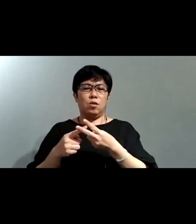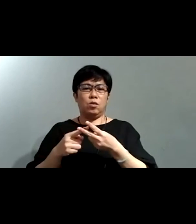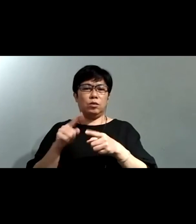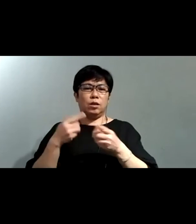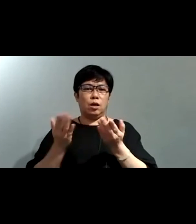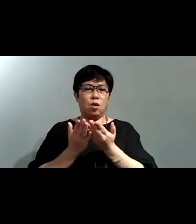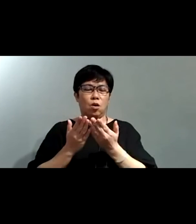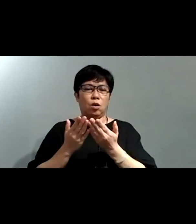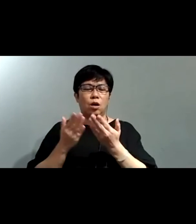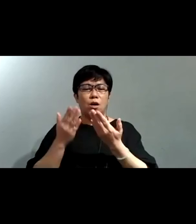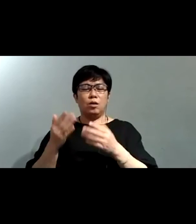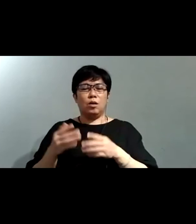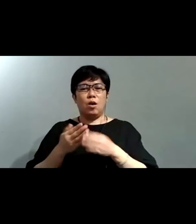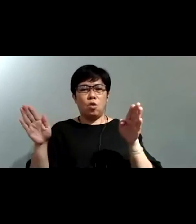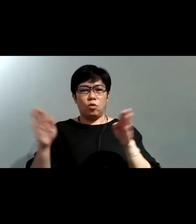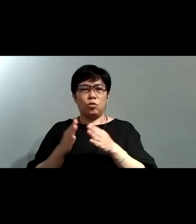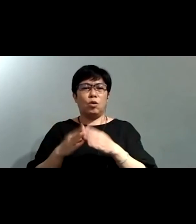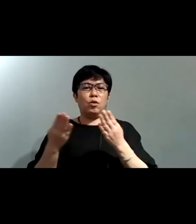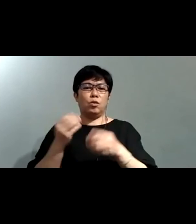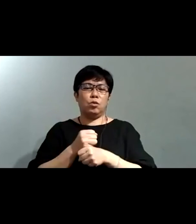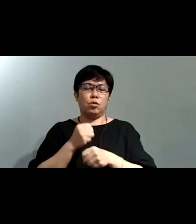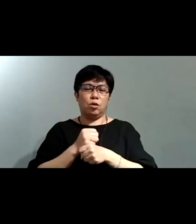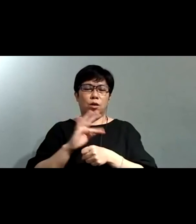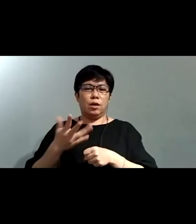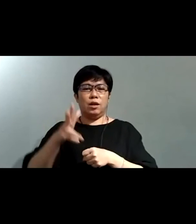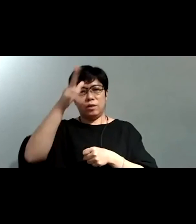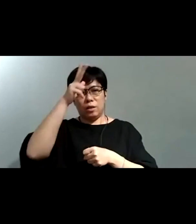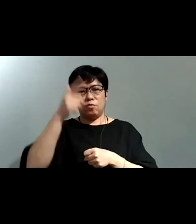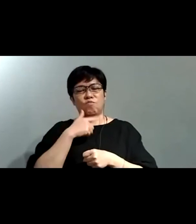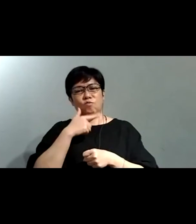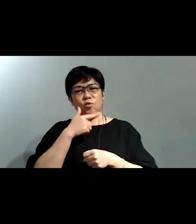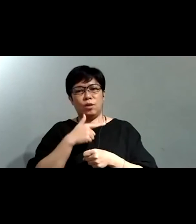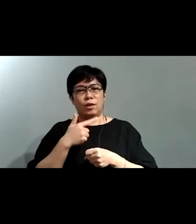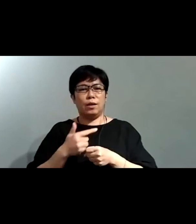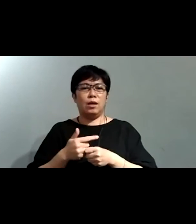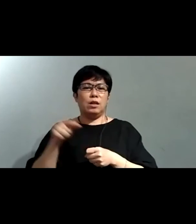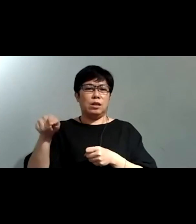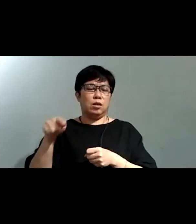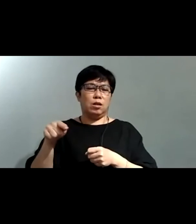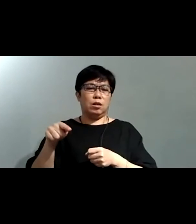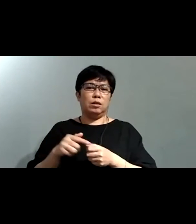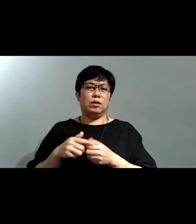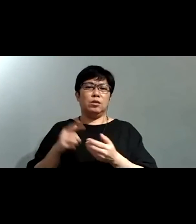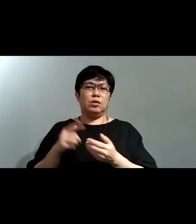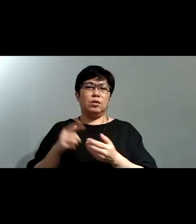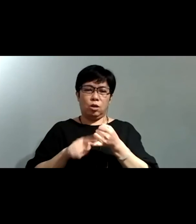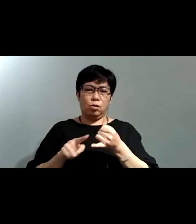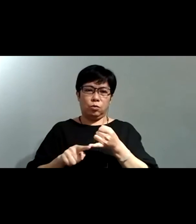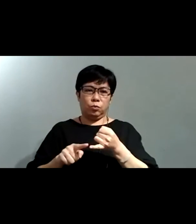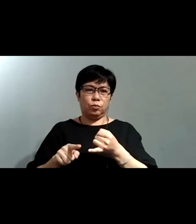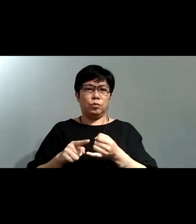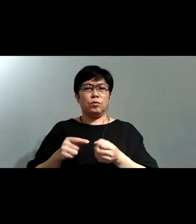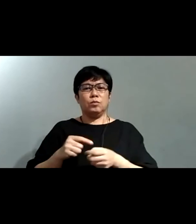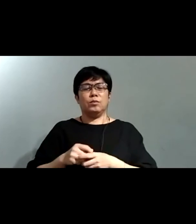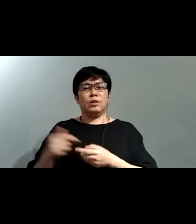the government is not favoring that kind of undertaking in the institution, which they think the institution are heavily